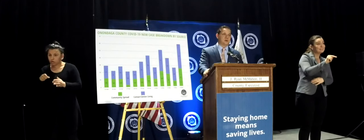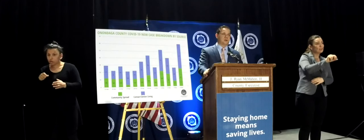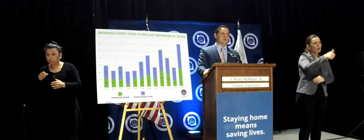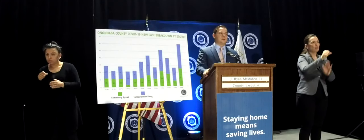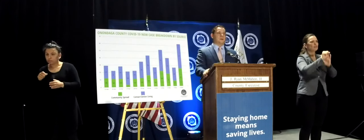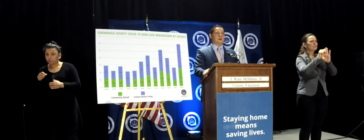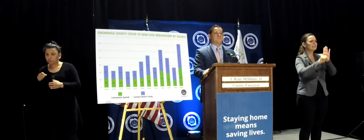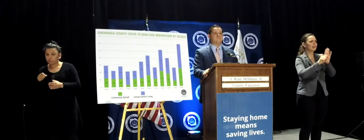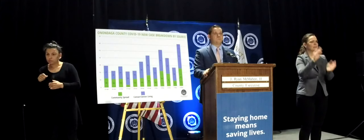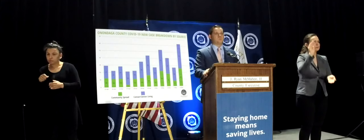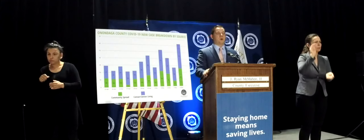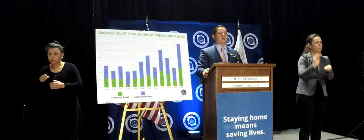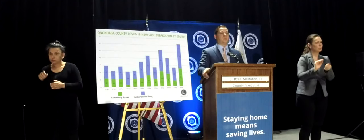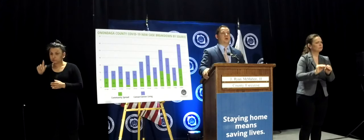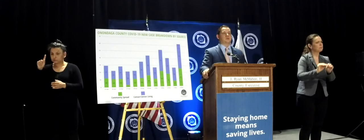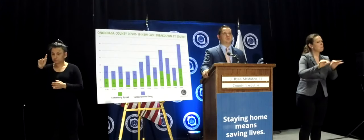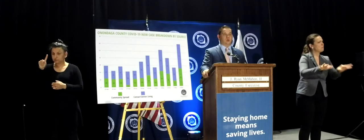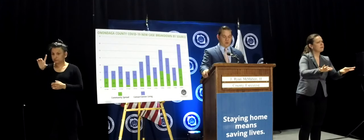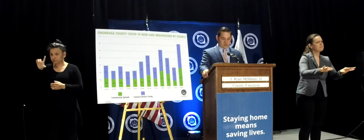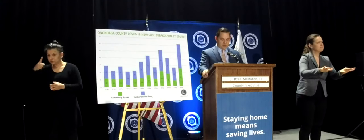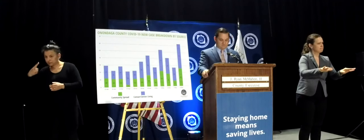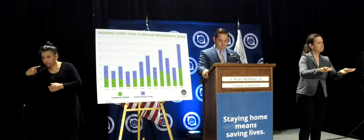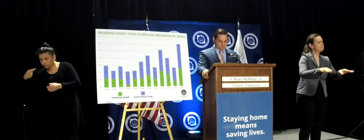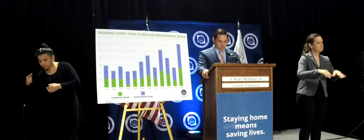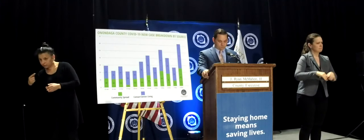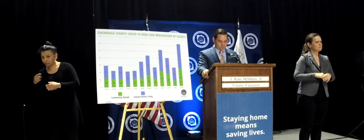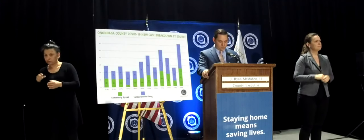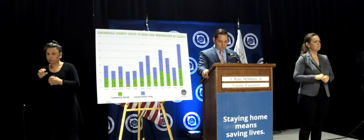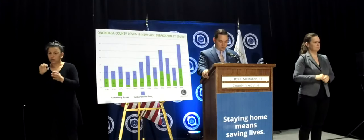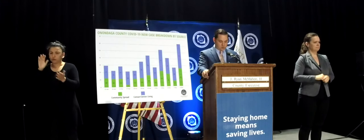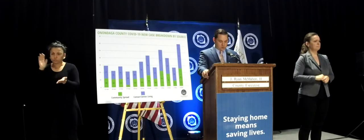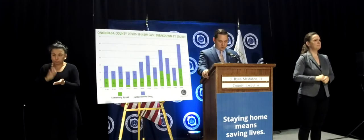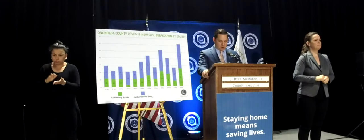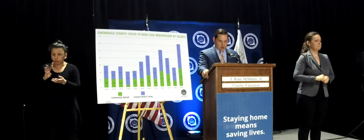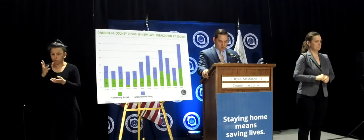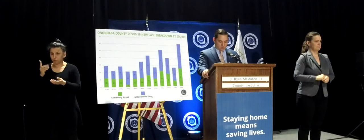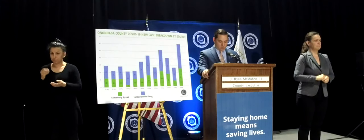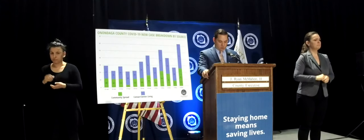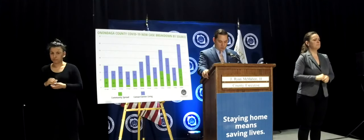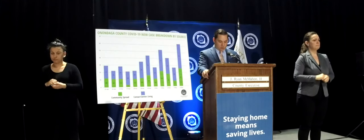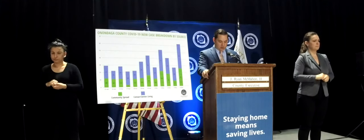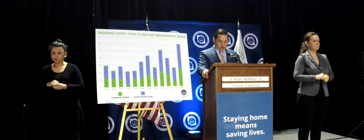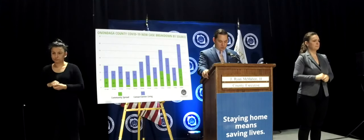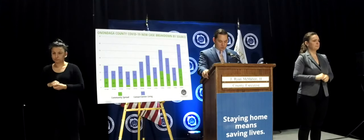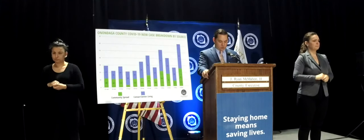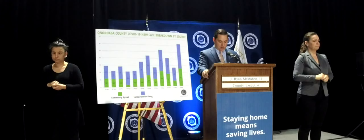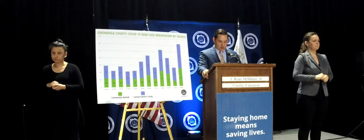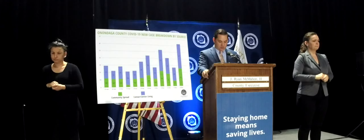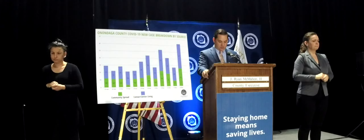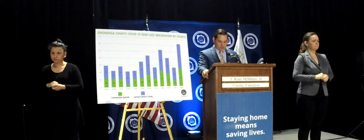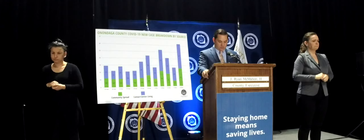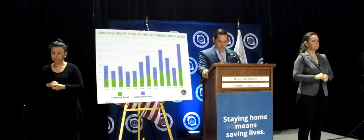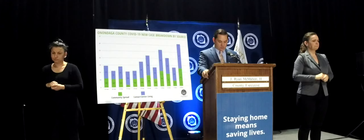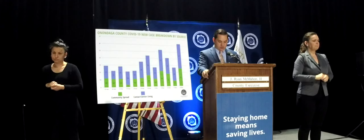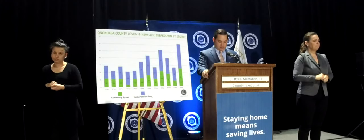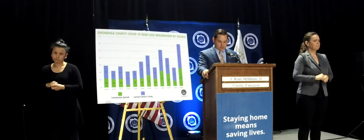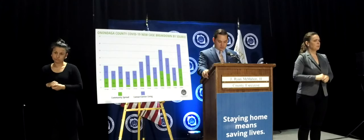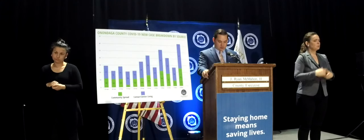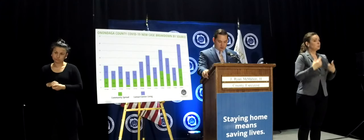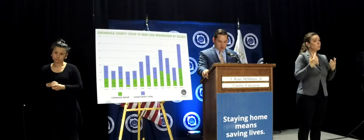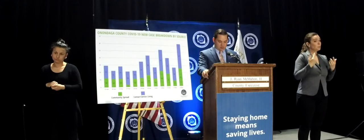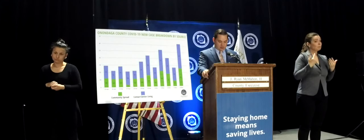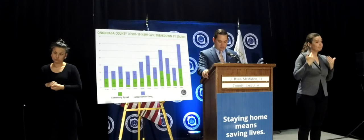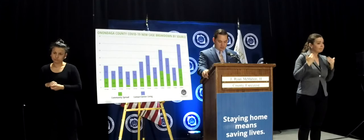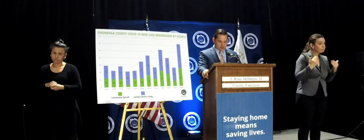than certainly other parts of New York State. We'll look at who those